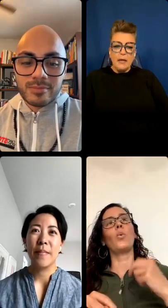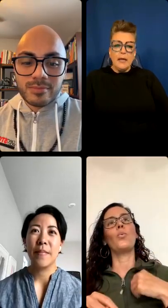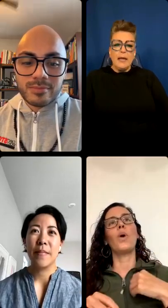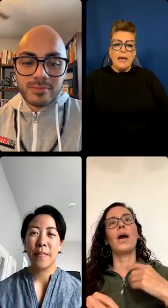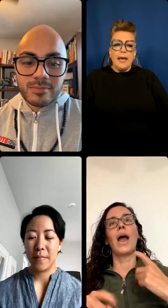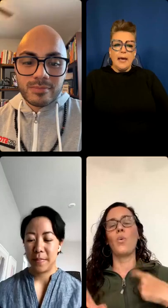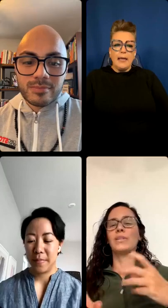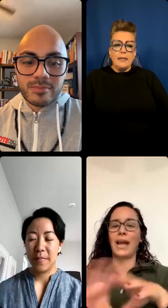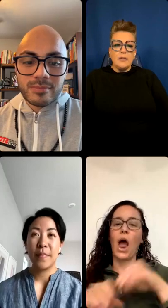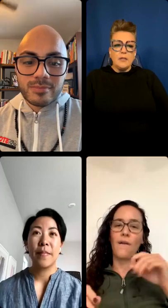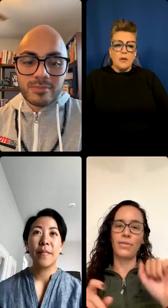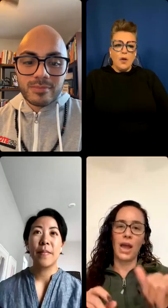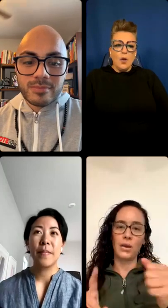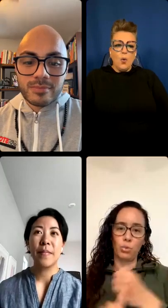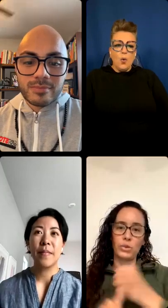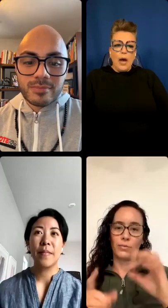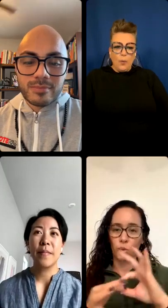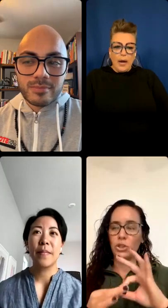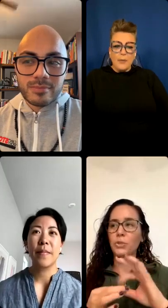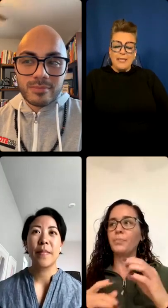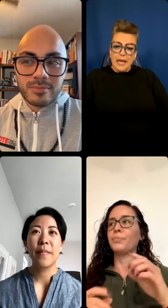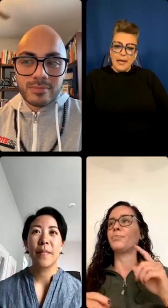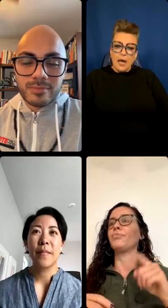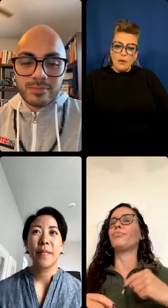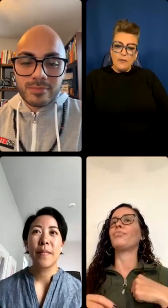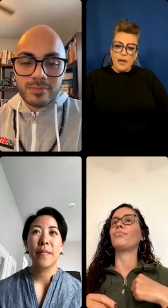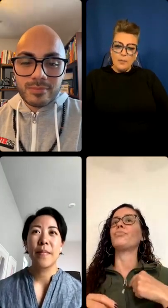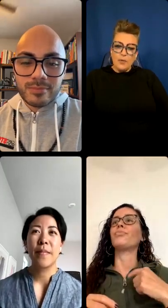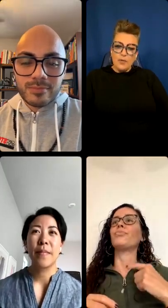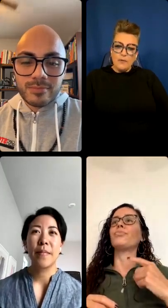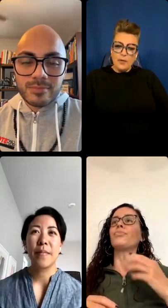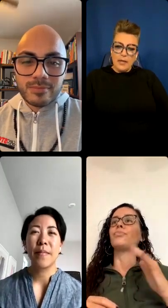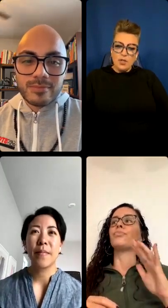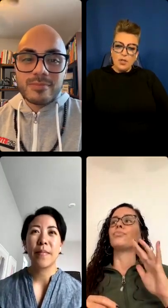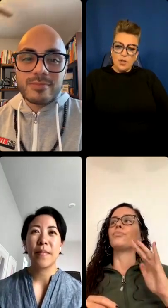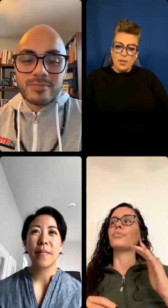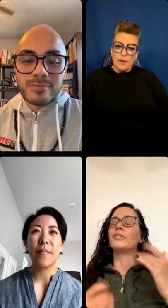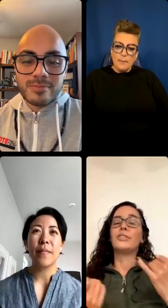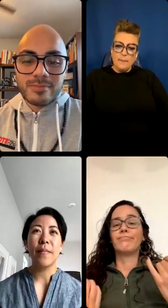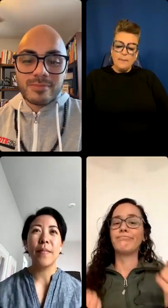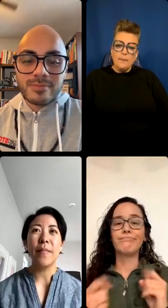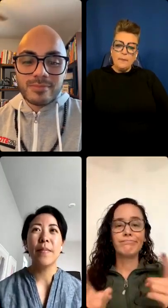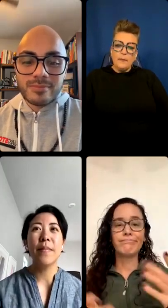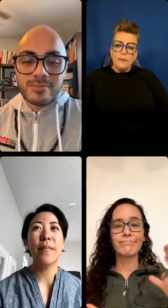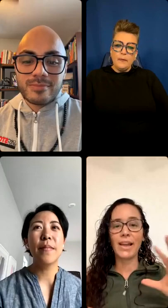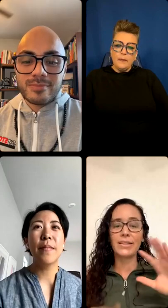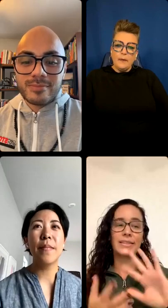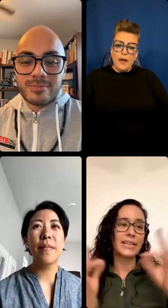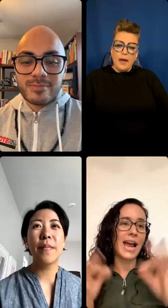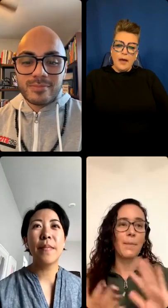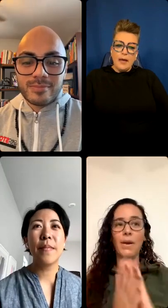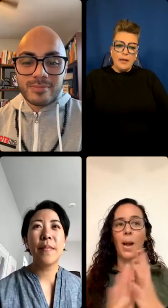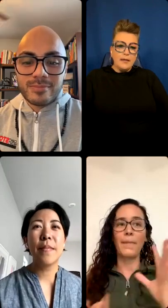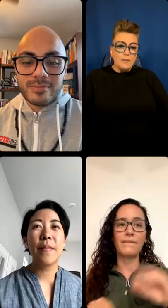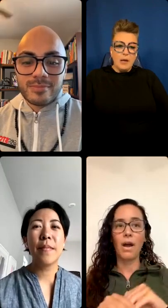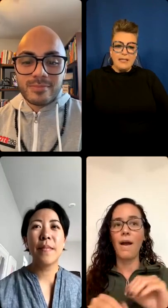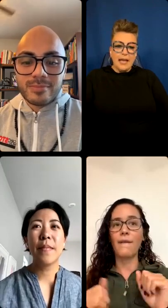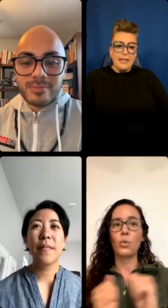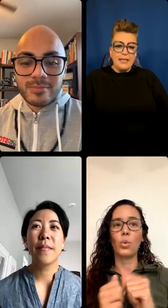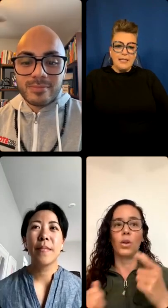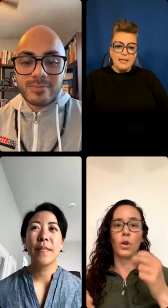person. And when I was getting out of that abusive relationship,